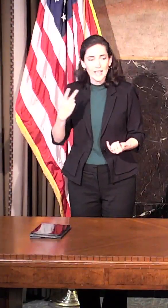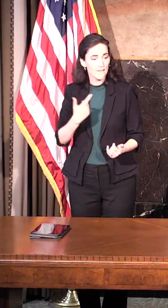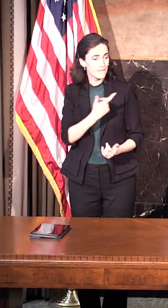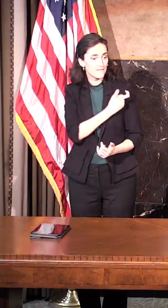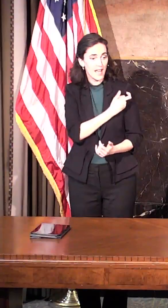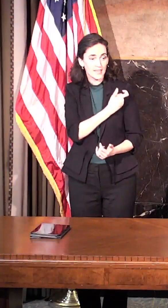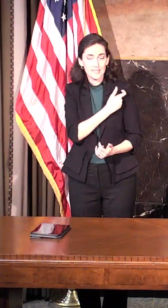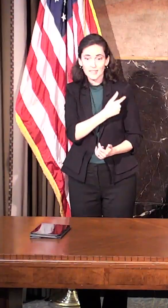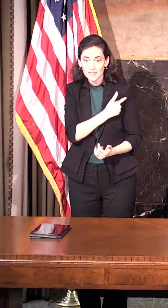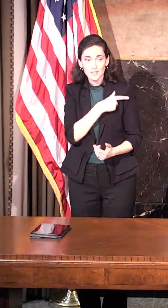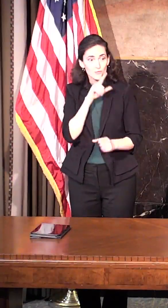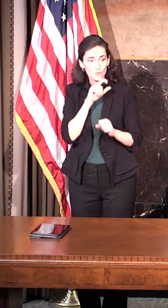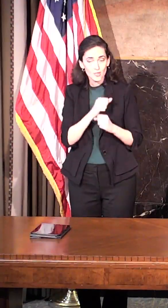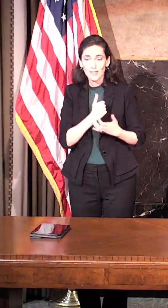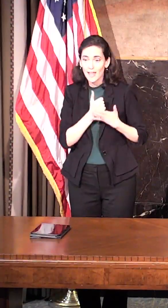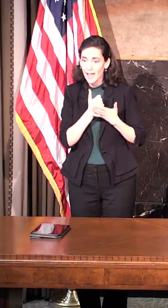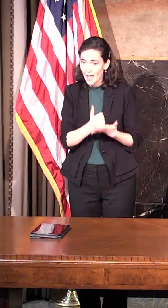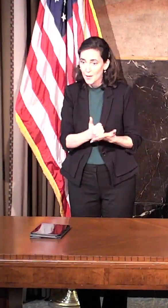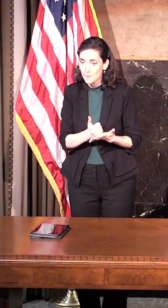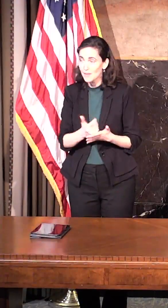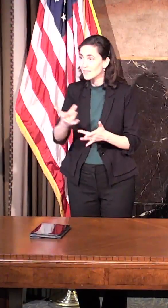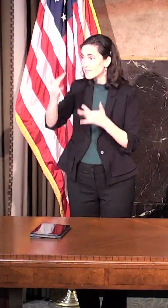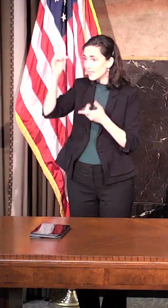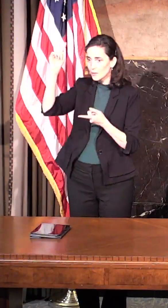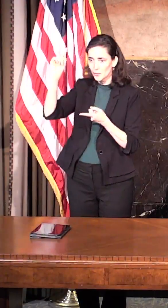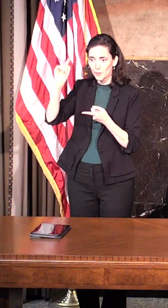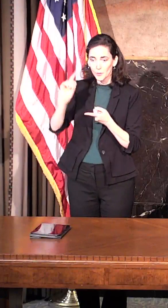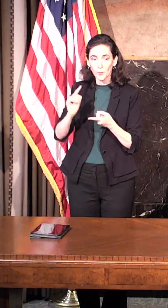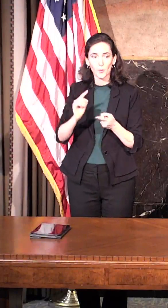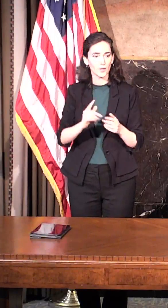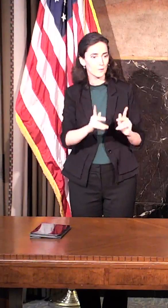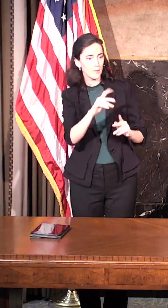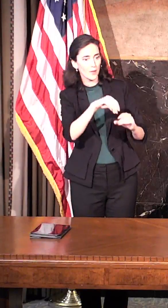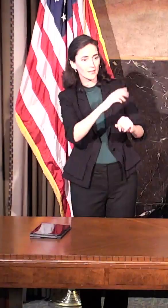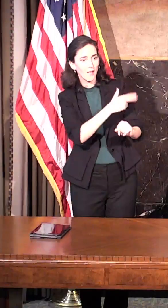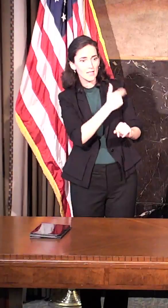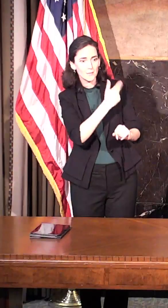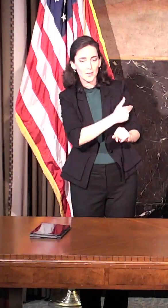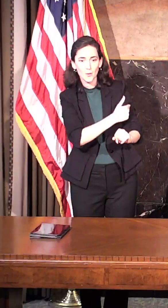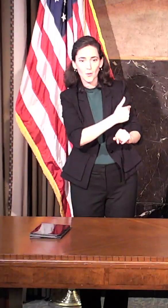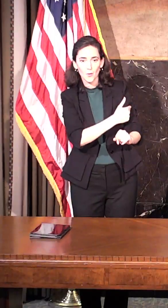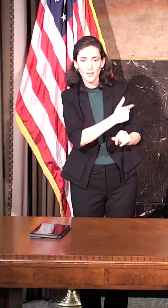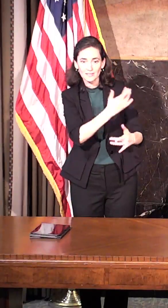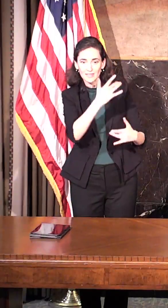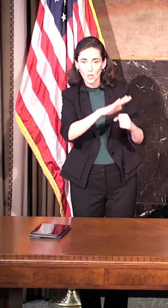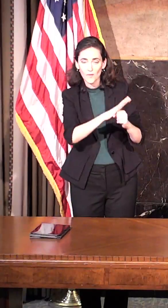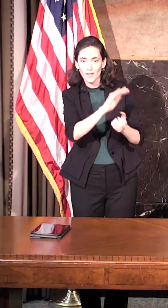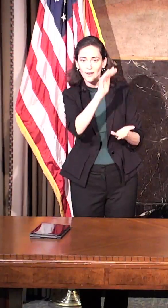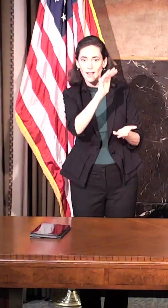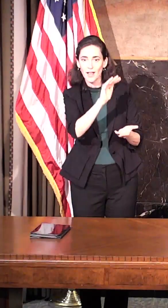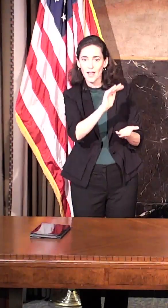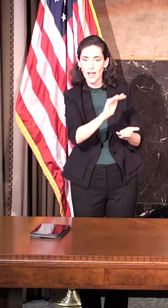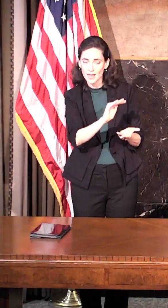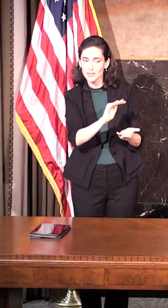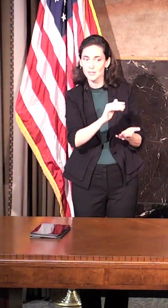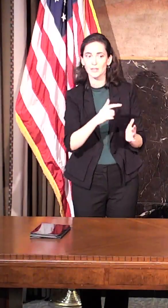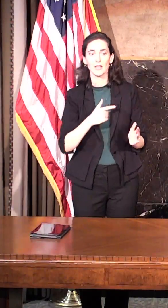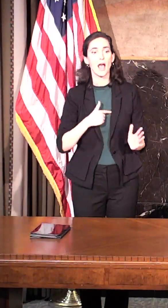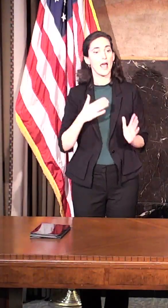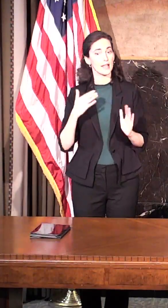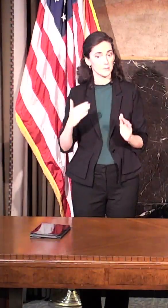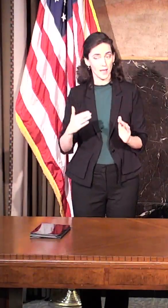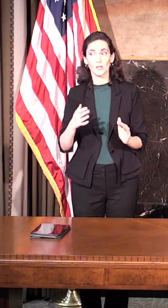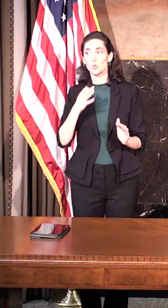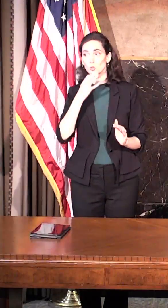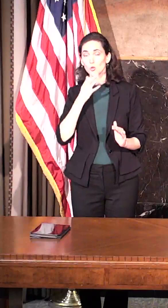are making a difference in our numbers, especially around hospitalizations and I suspect coming soon,